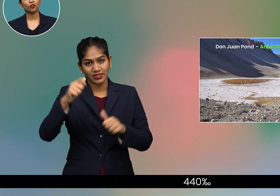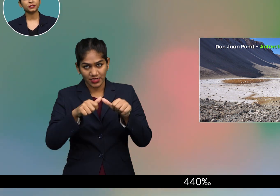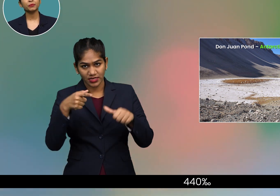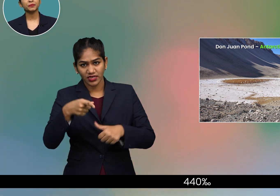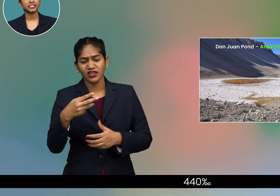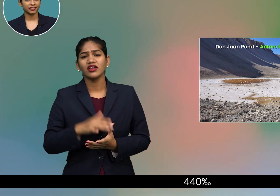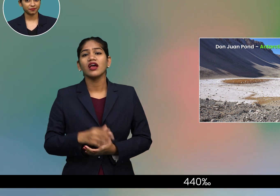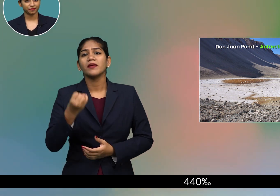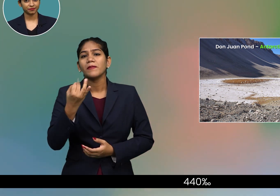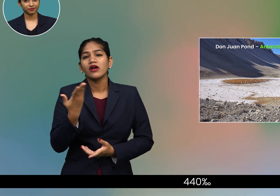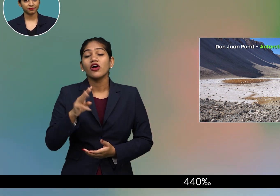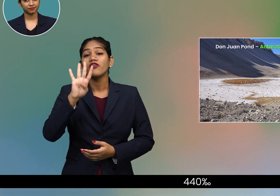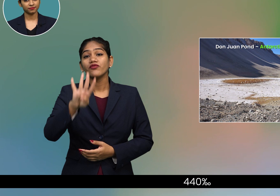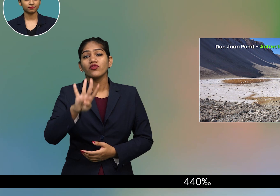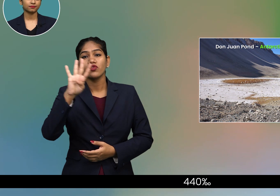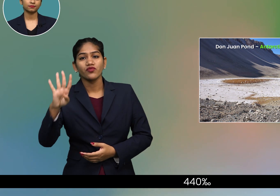440 ppt.